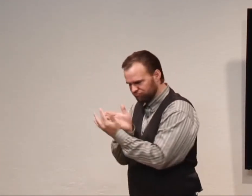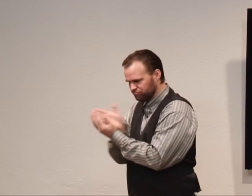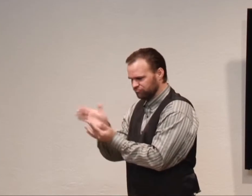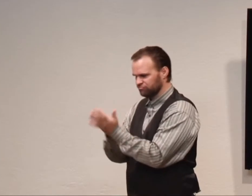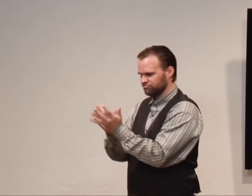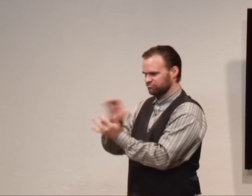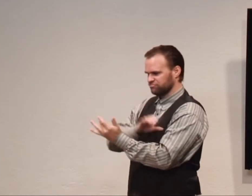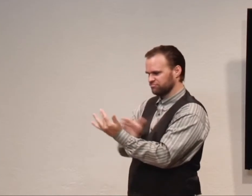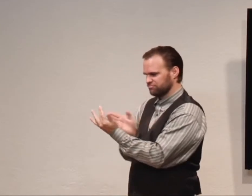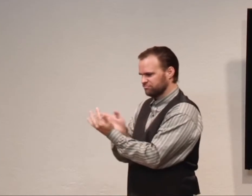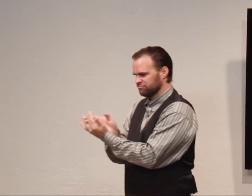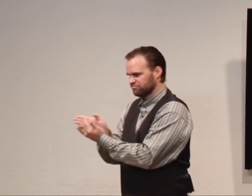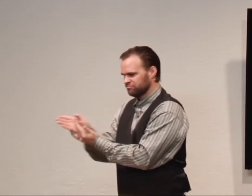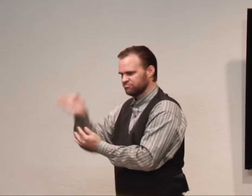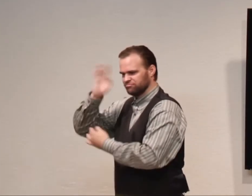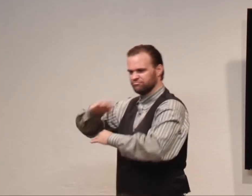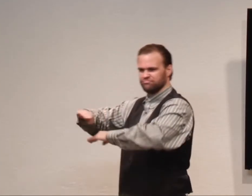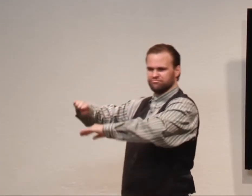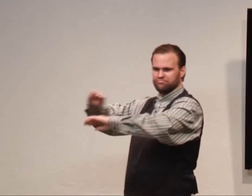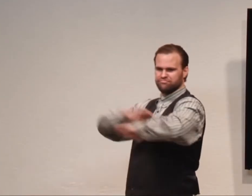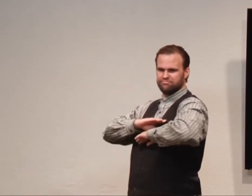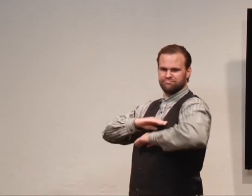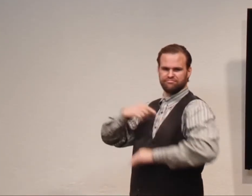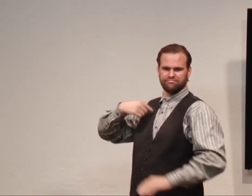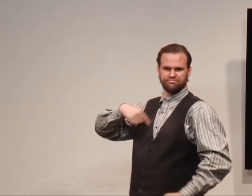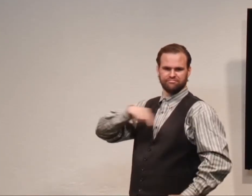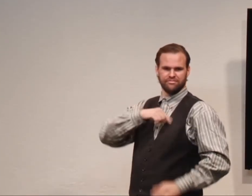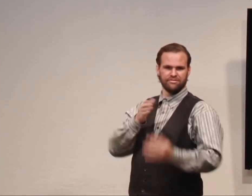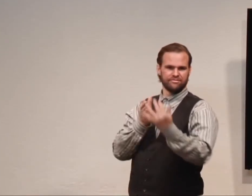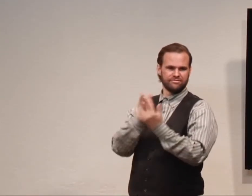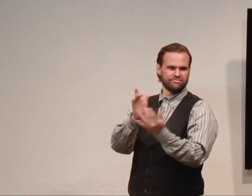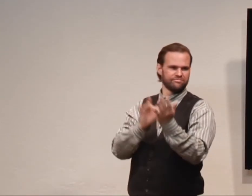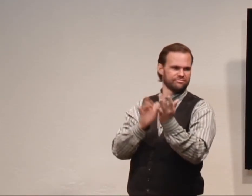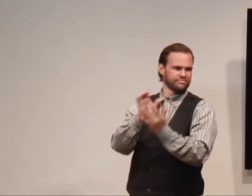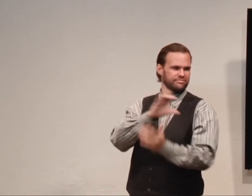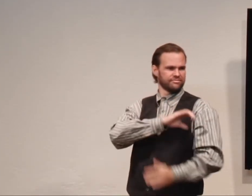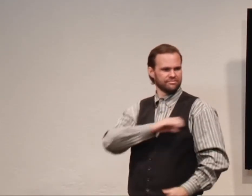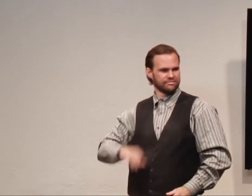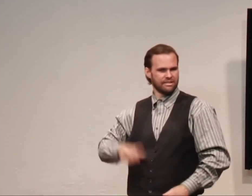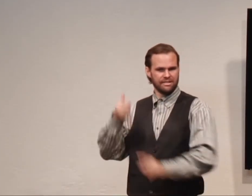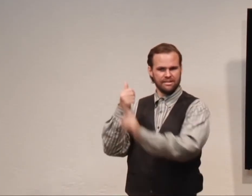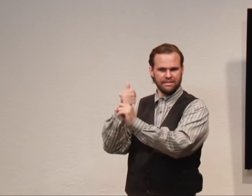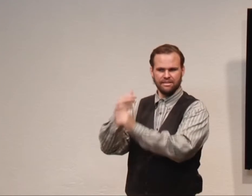And the Father is well pleased in us through Jesus Christ. God the Father